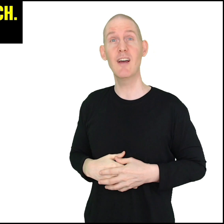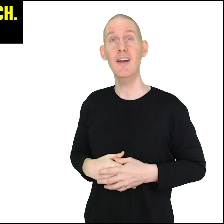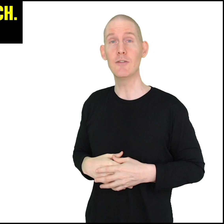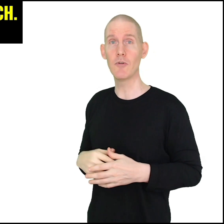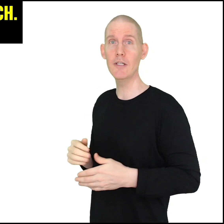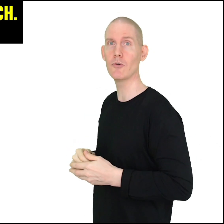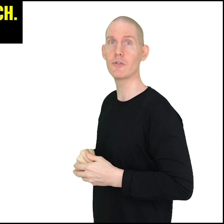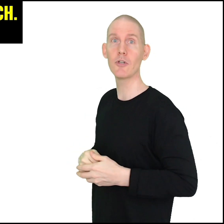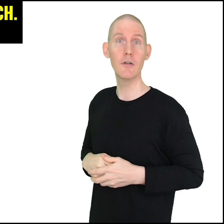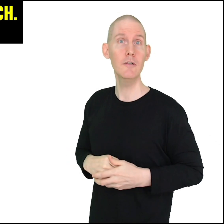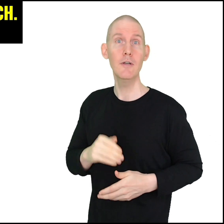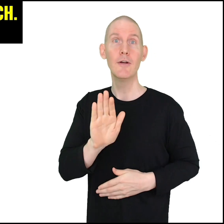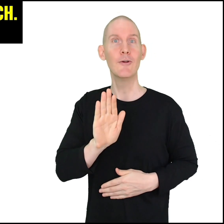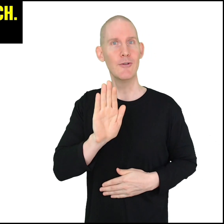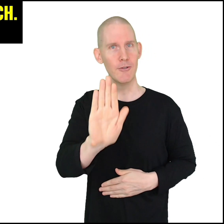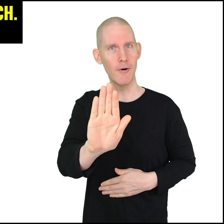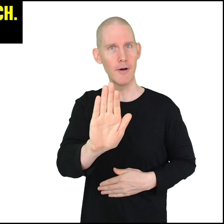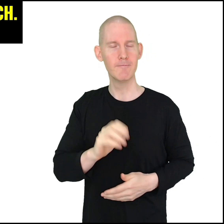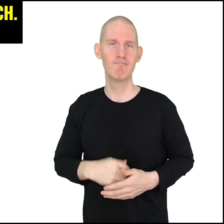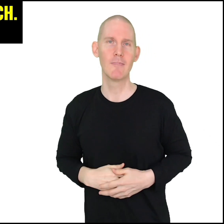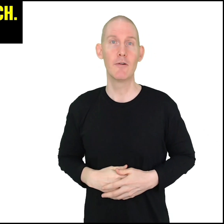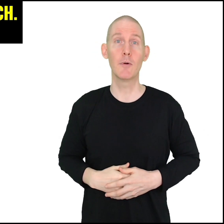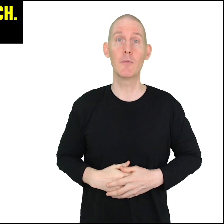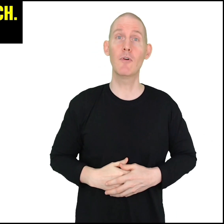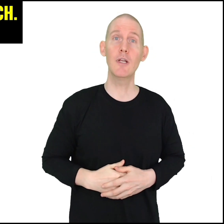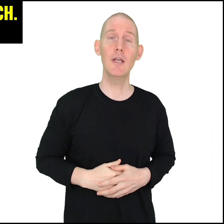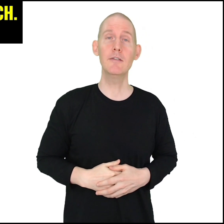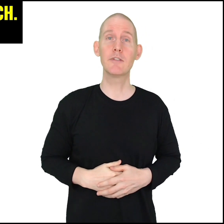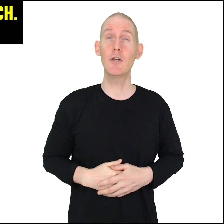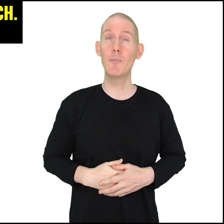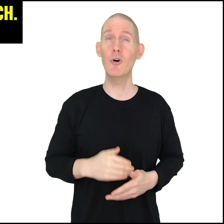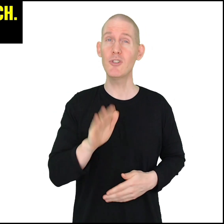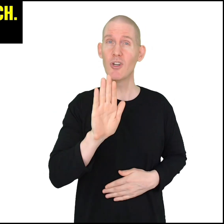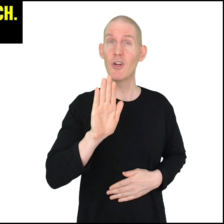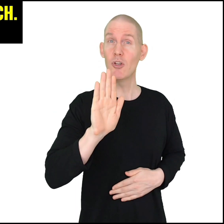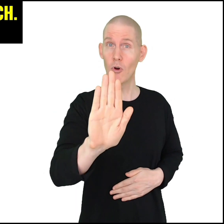signs, right? So turn, your. From the front again, single push, your.